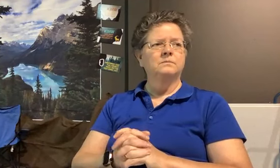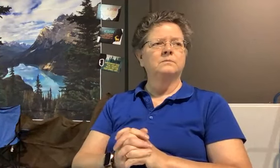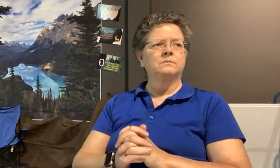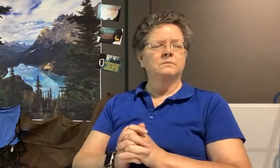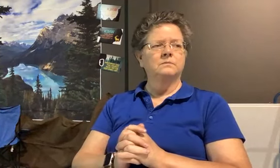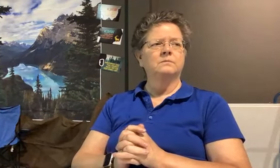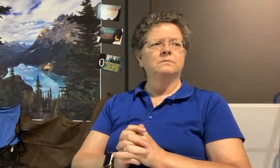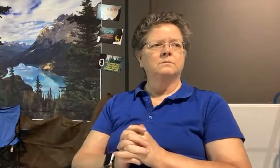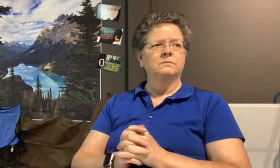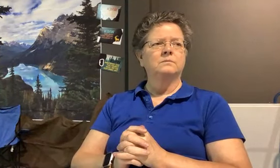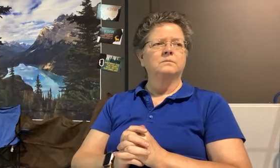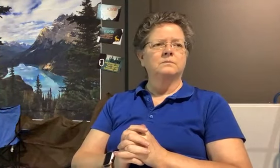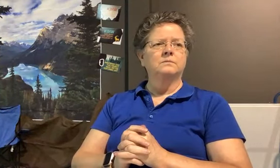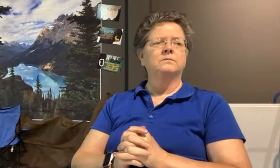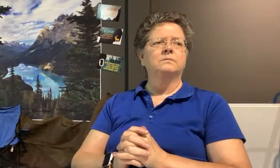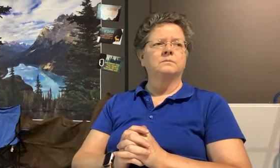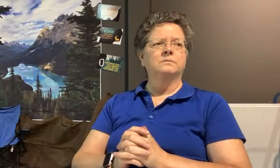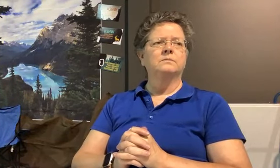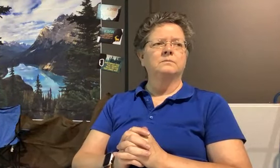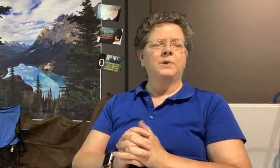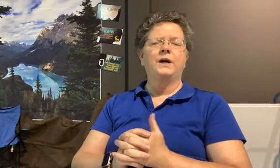that, the earthly friends. Yeah.